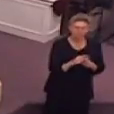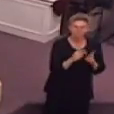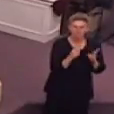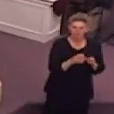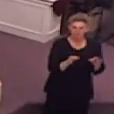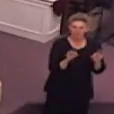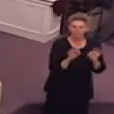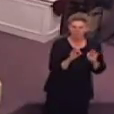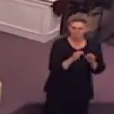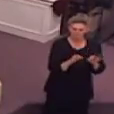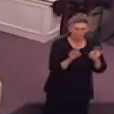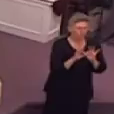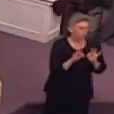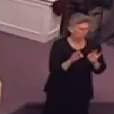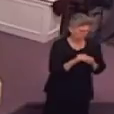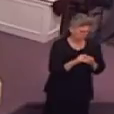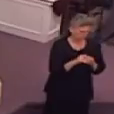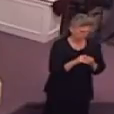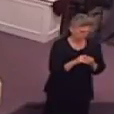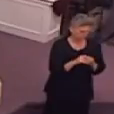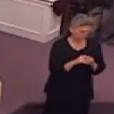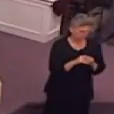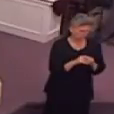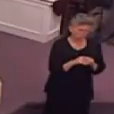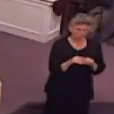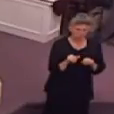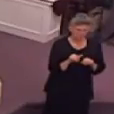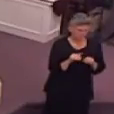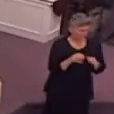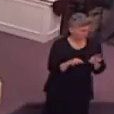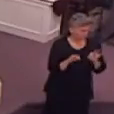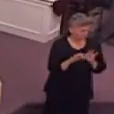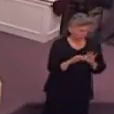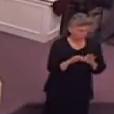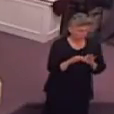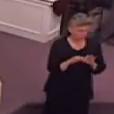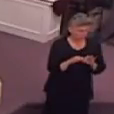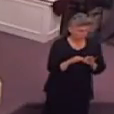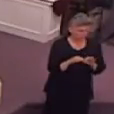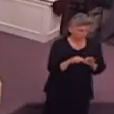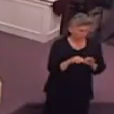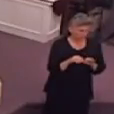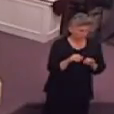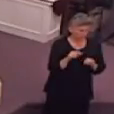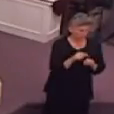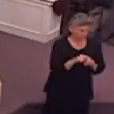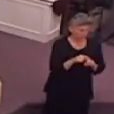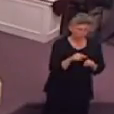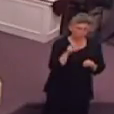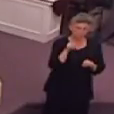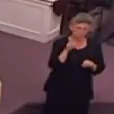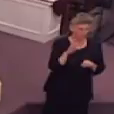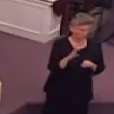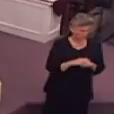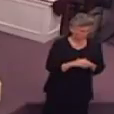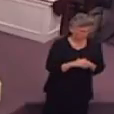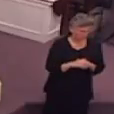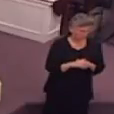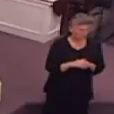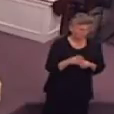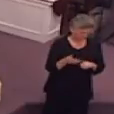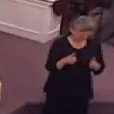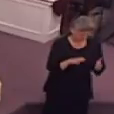valuable. You're just as important as anyone else to God. He went to Calvary for you just as